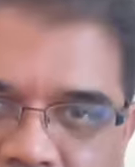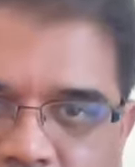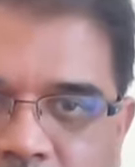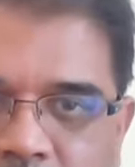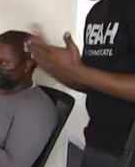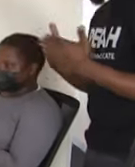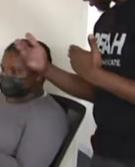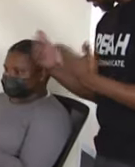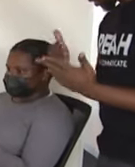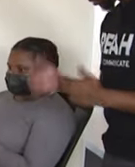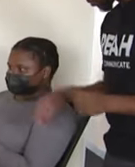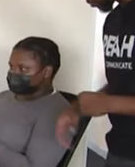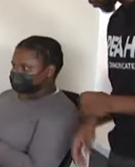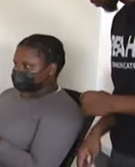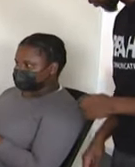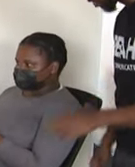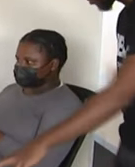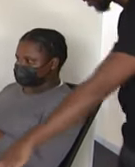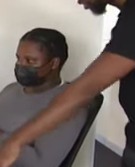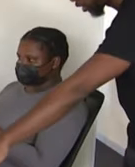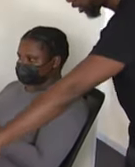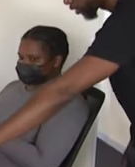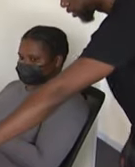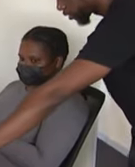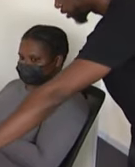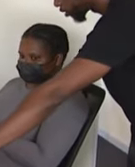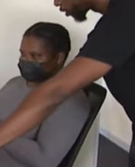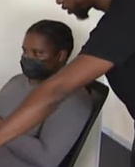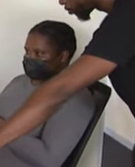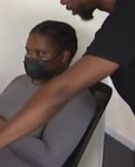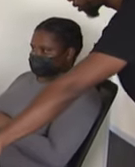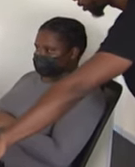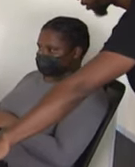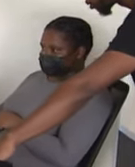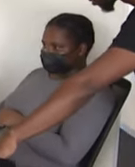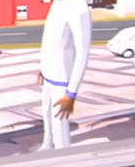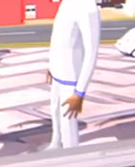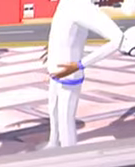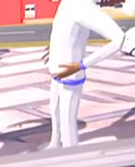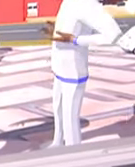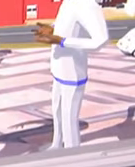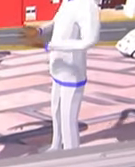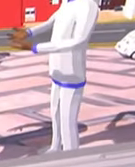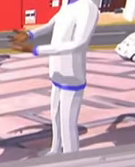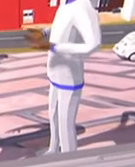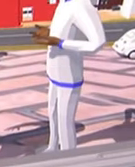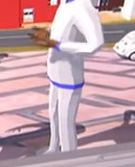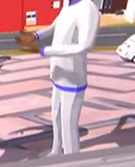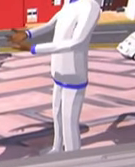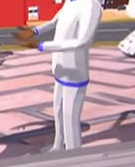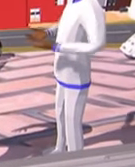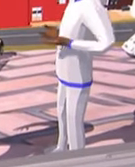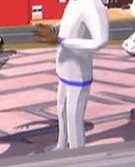to, not just from a language point, but also from an enablement point. So that is why I think, firstly, just